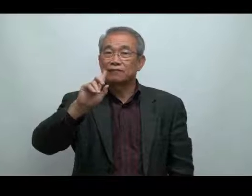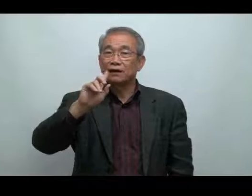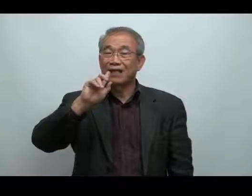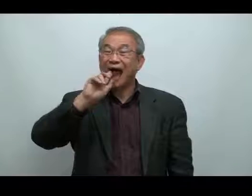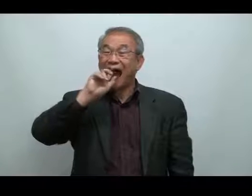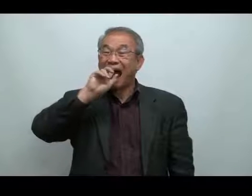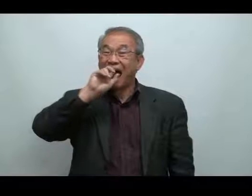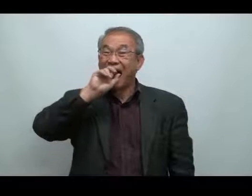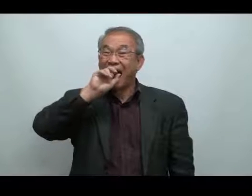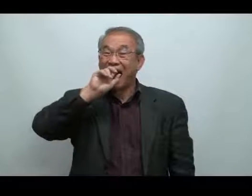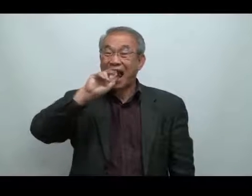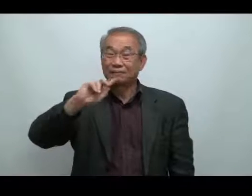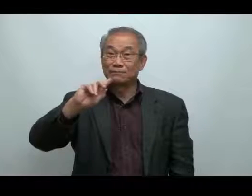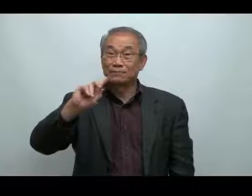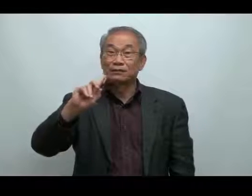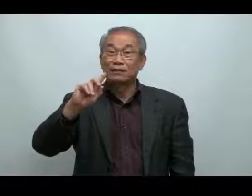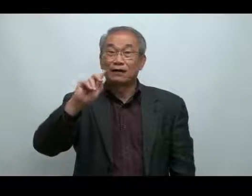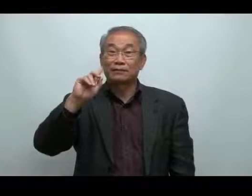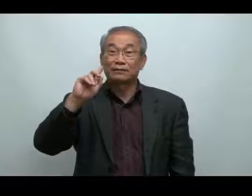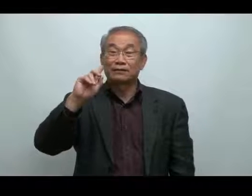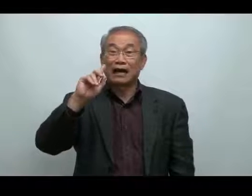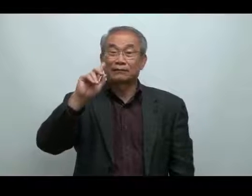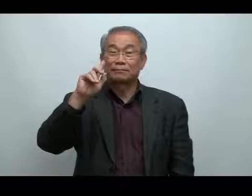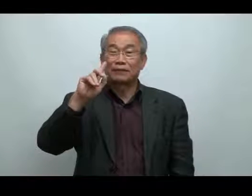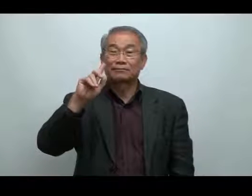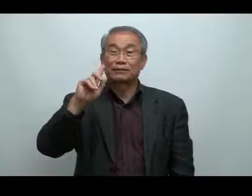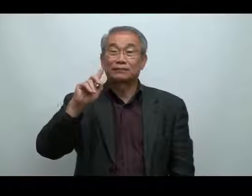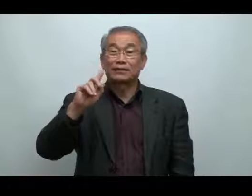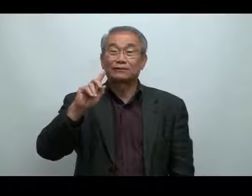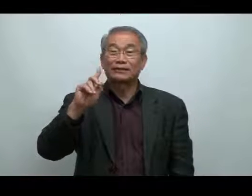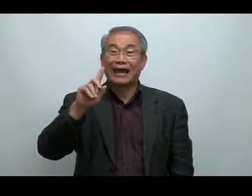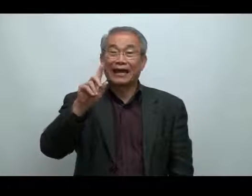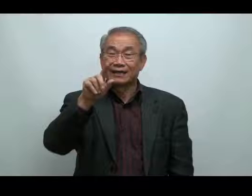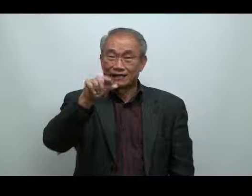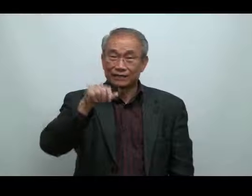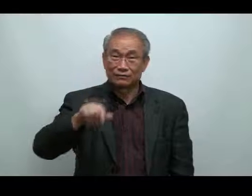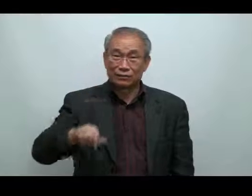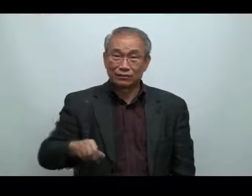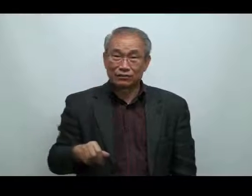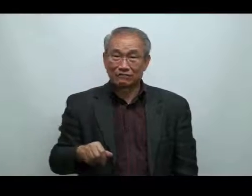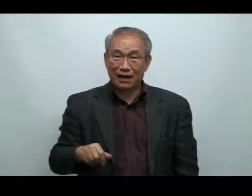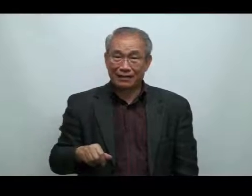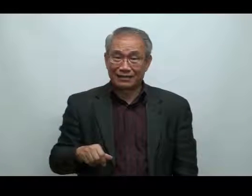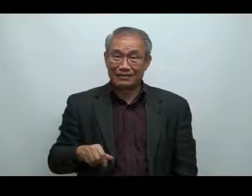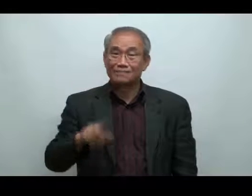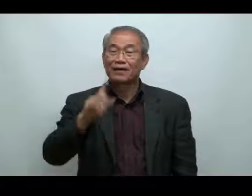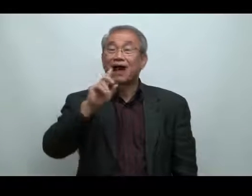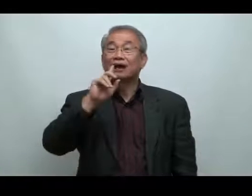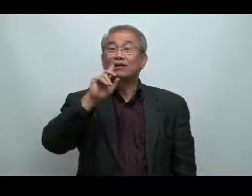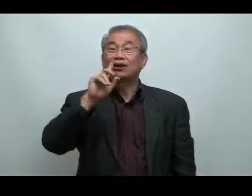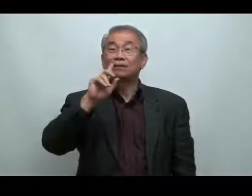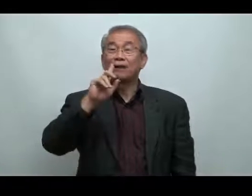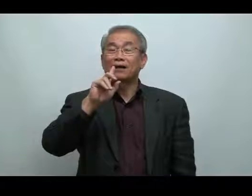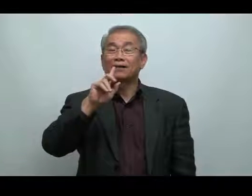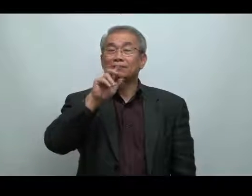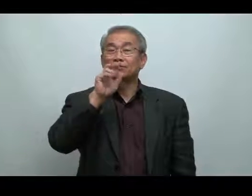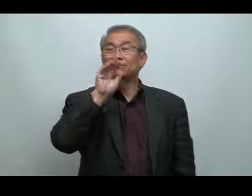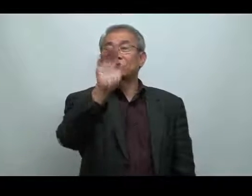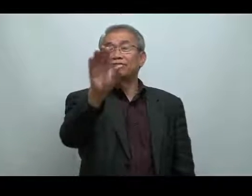mouth, in the middle, about the place where you begin to gag, is where the soft palate is. The hard palate, which is more